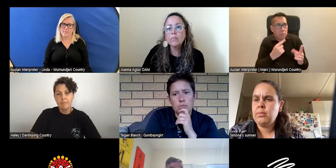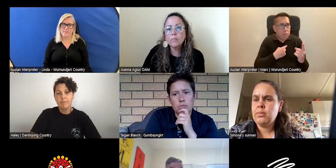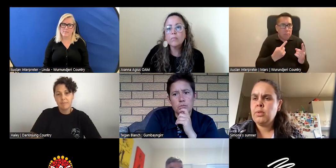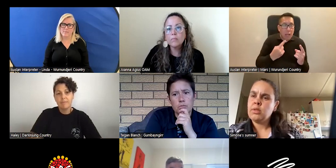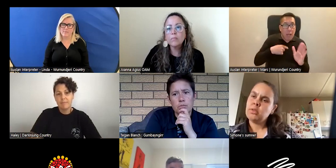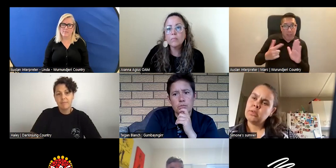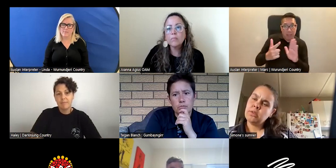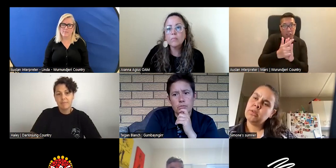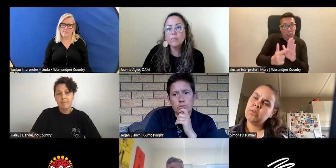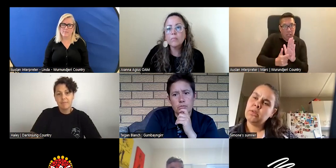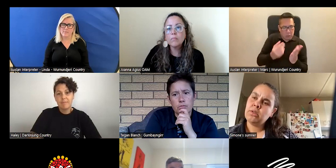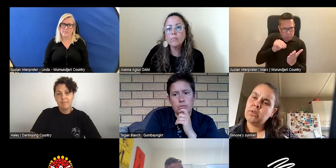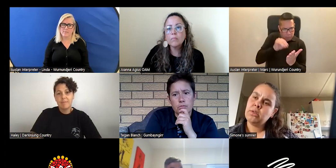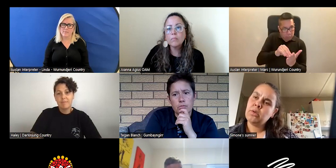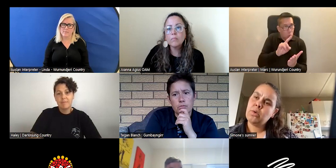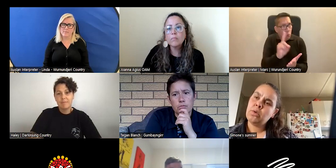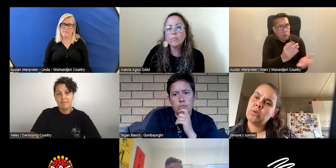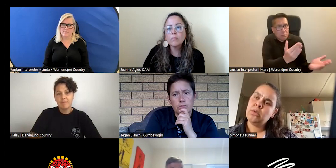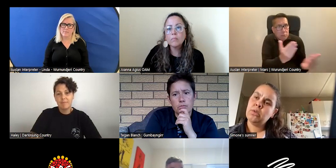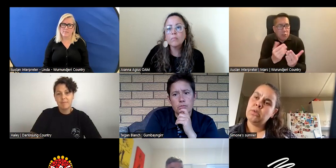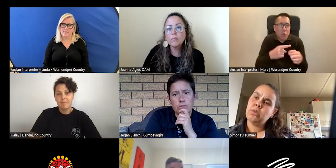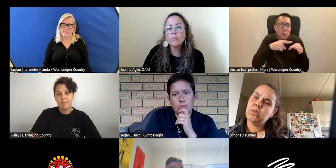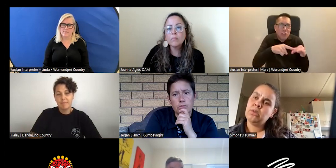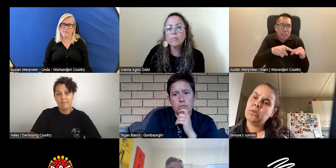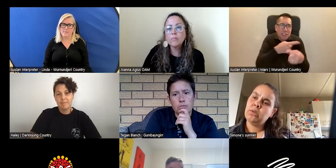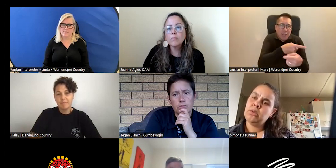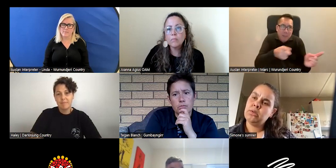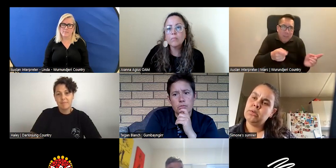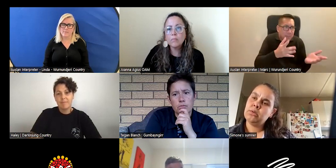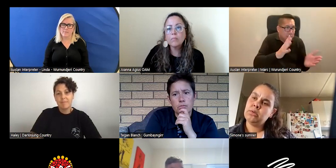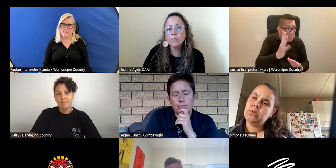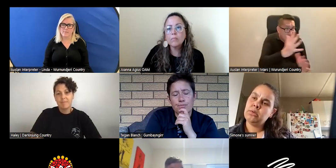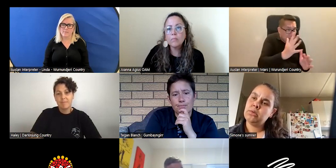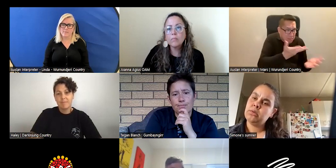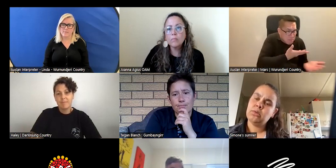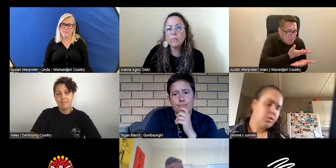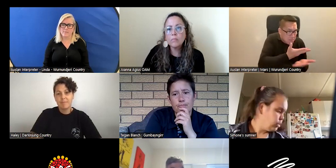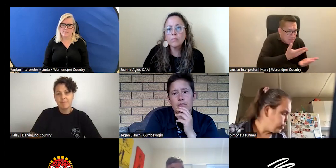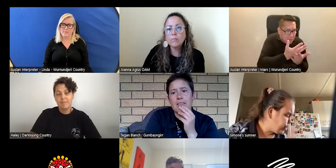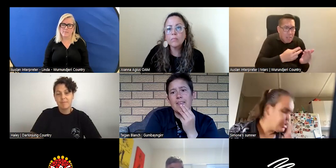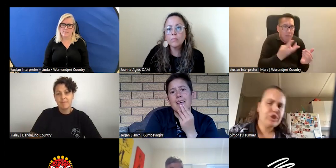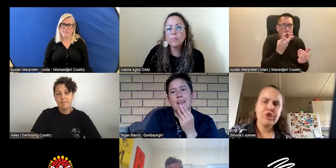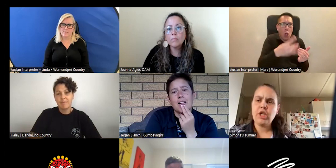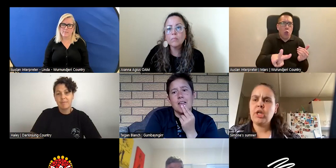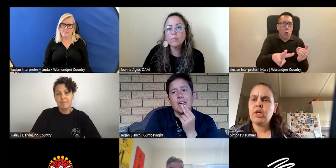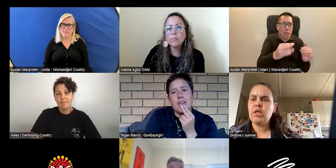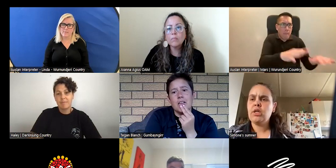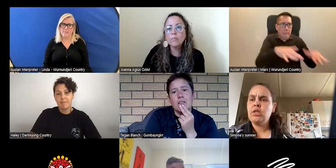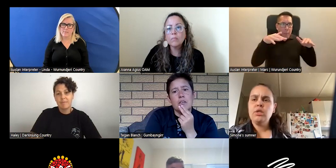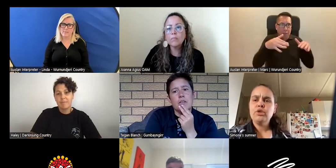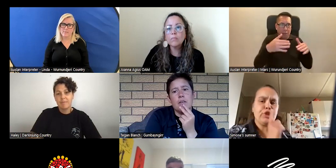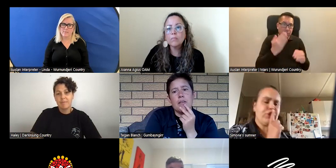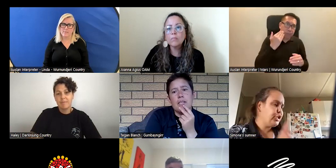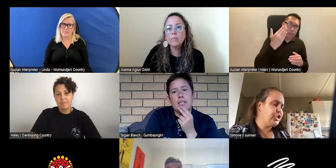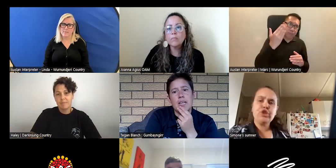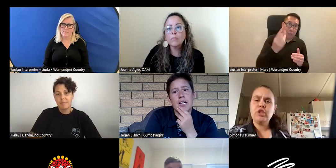legislation, those sorts of questions. And I went across and did about 30 public sessions across our state,